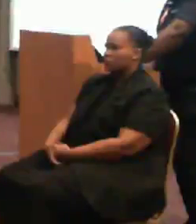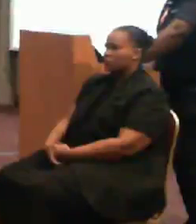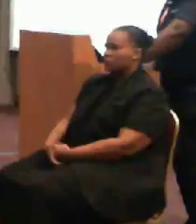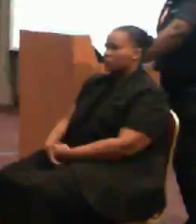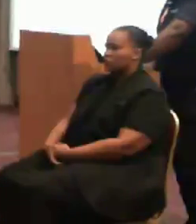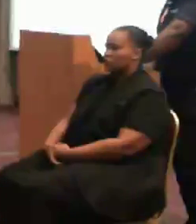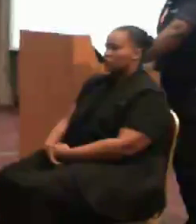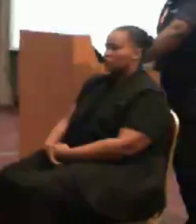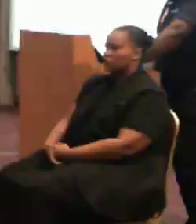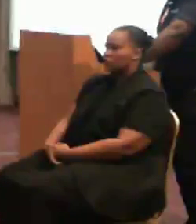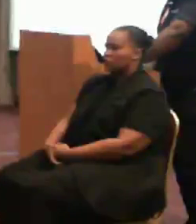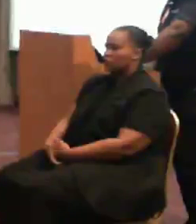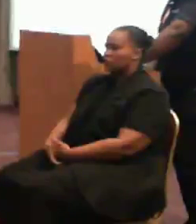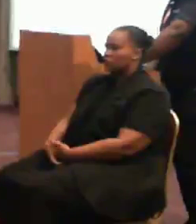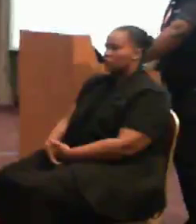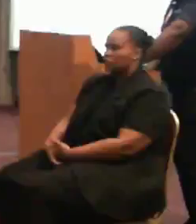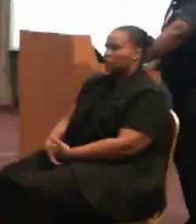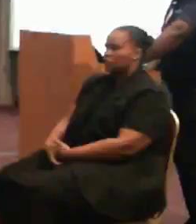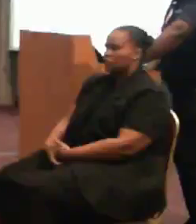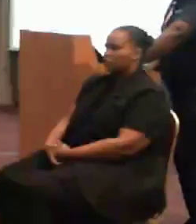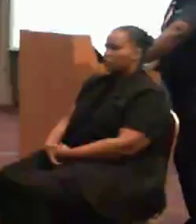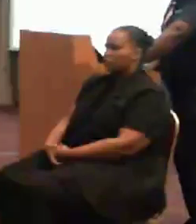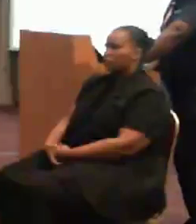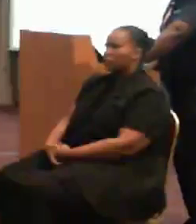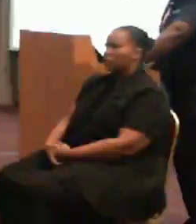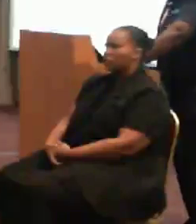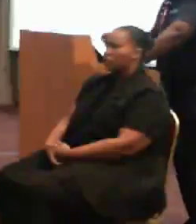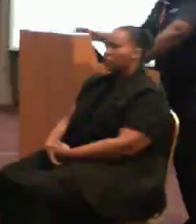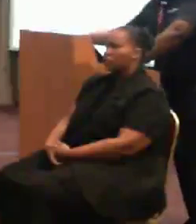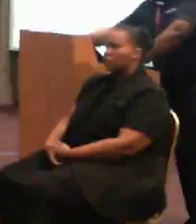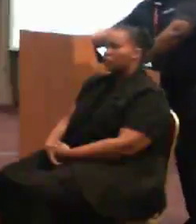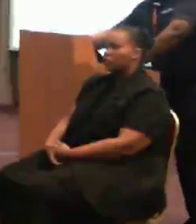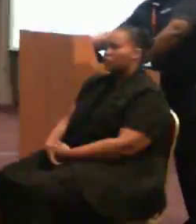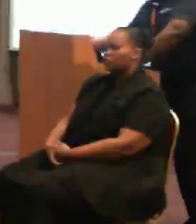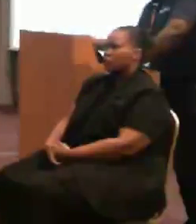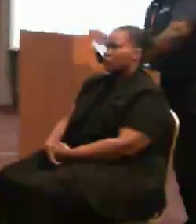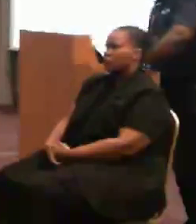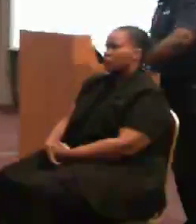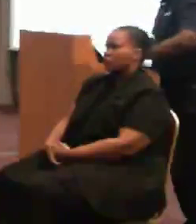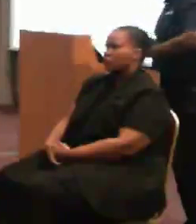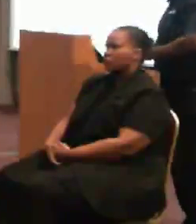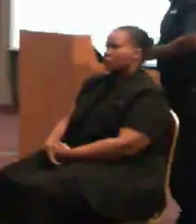Maybe start on that slide, and my first question relates to that slide.